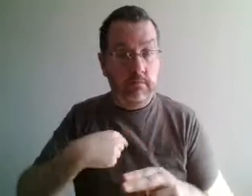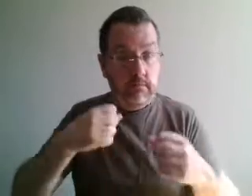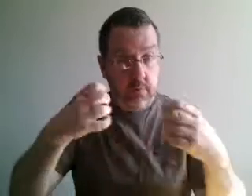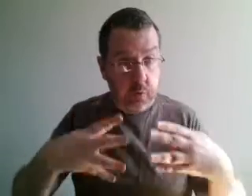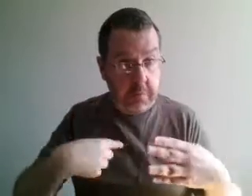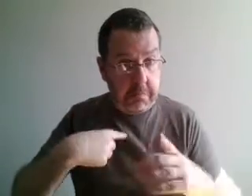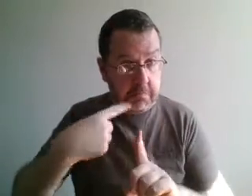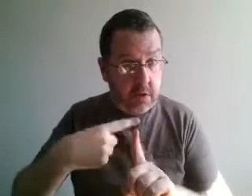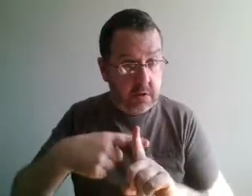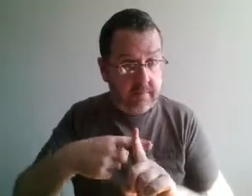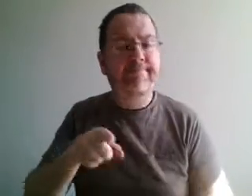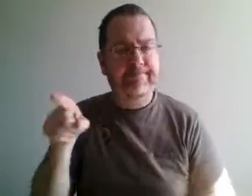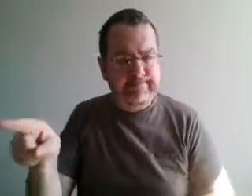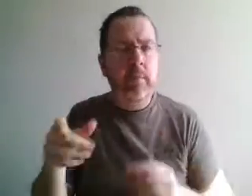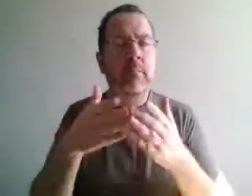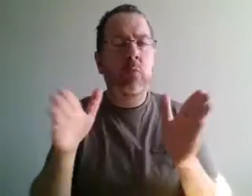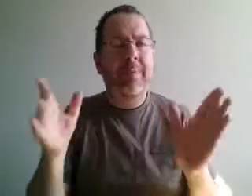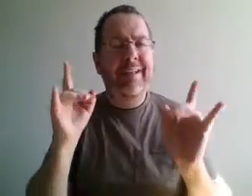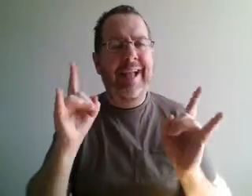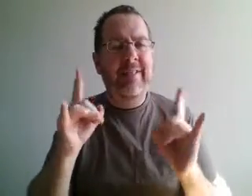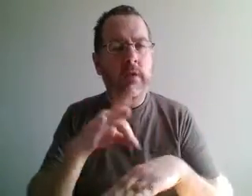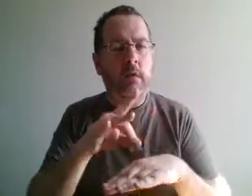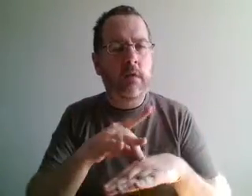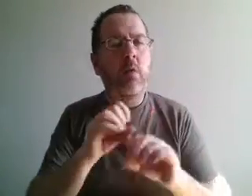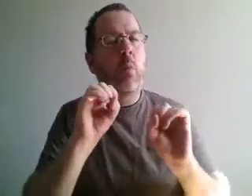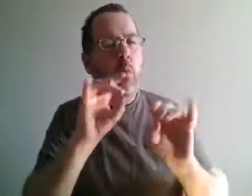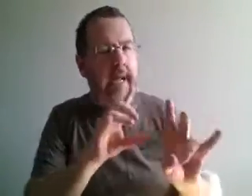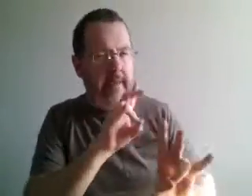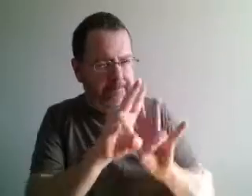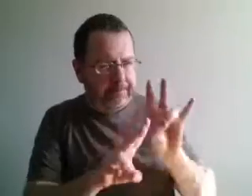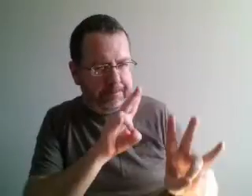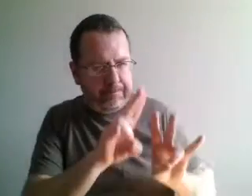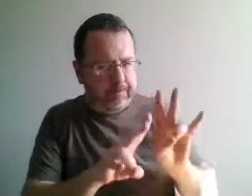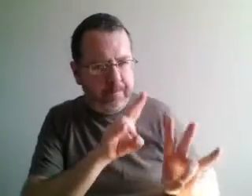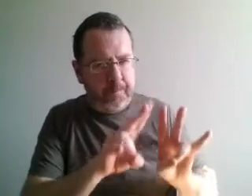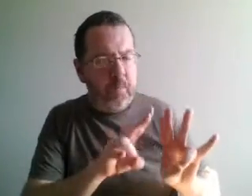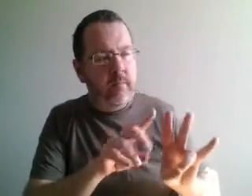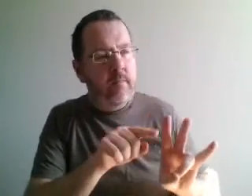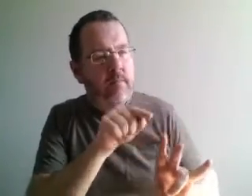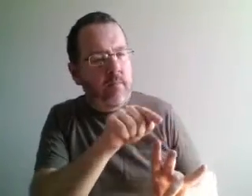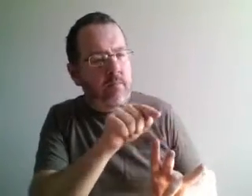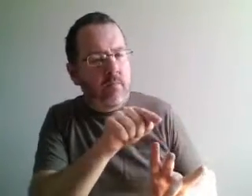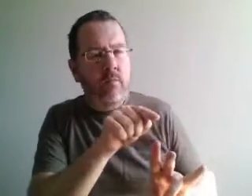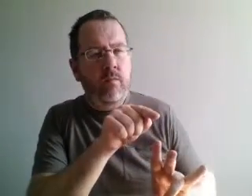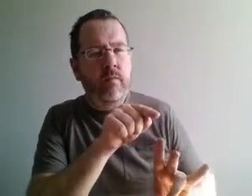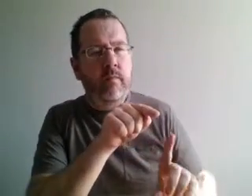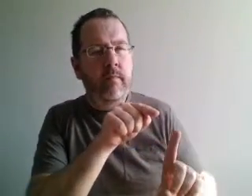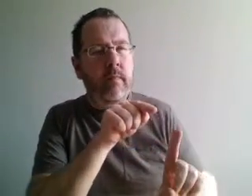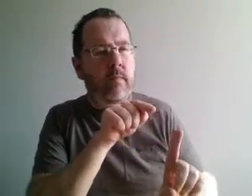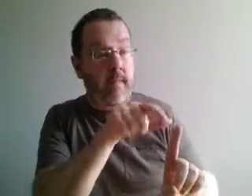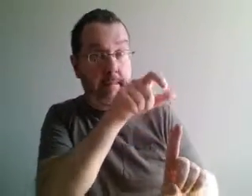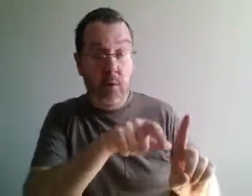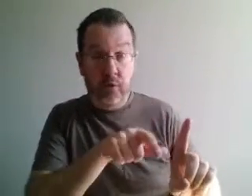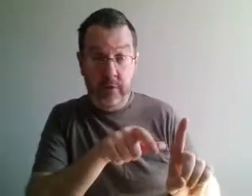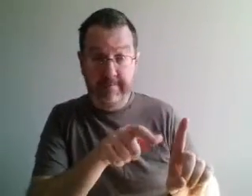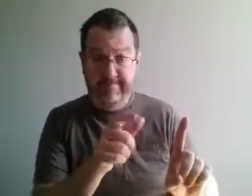doctors will try to cast that net a little bit wider, and they'll be looking at people whom that the person who